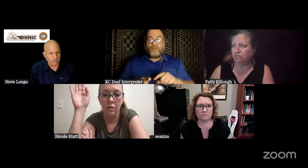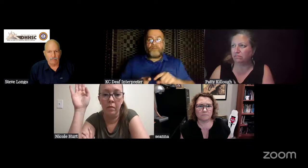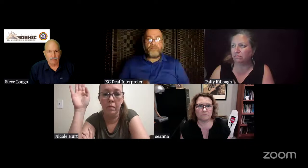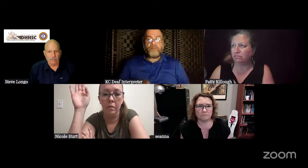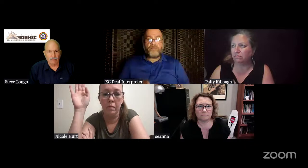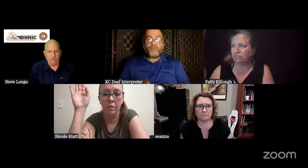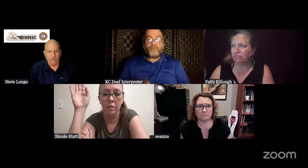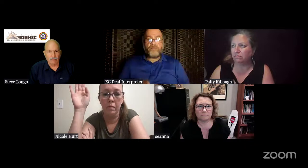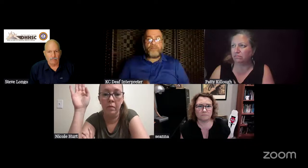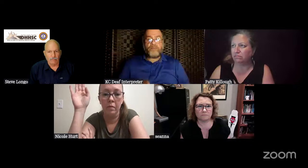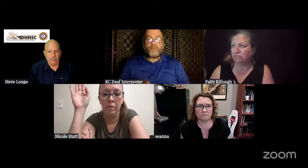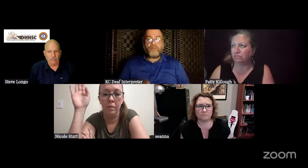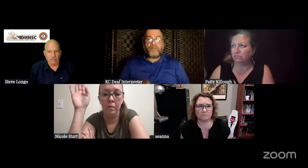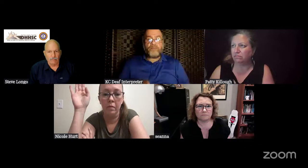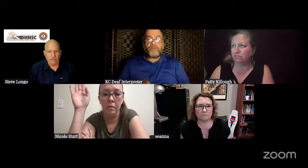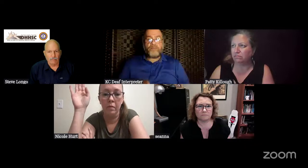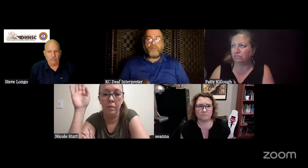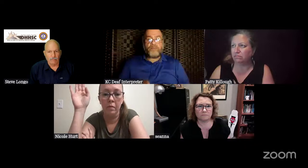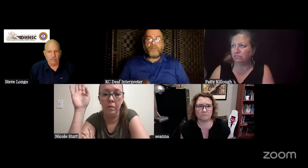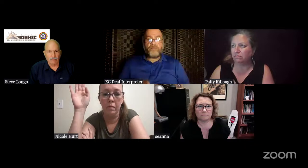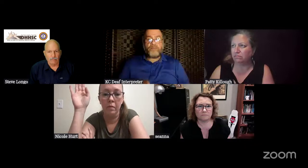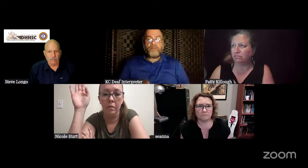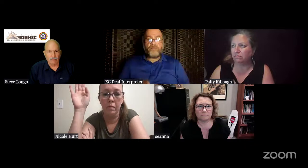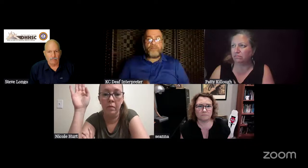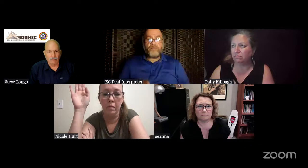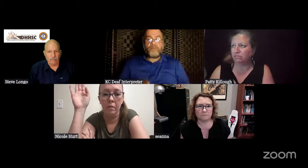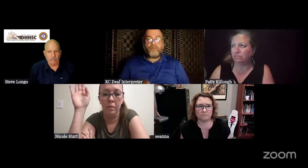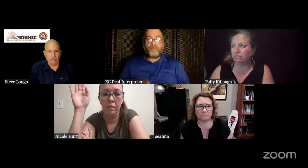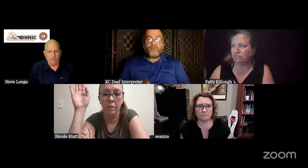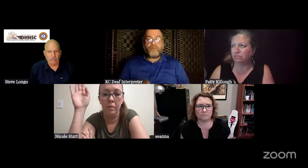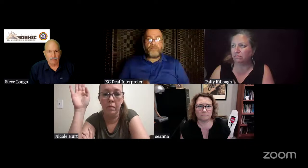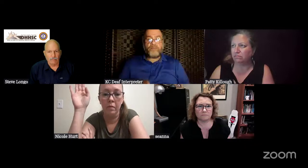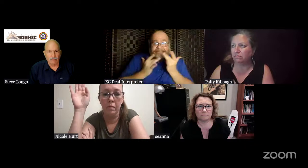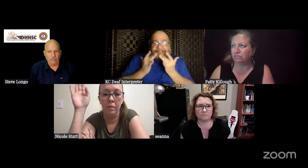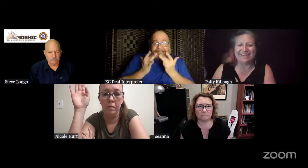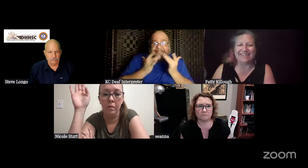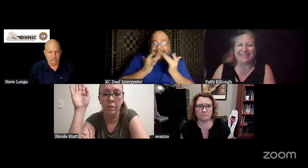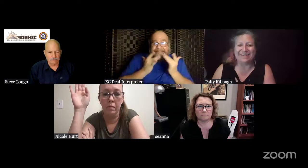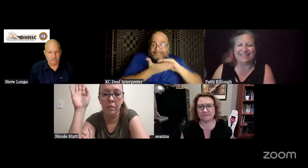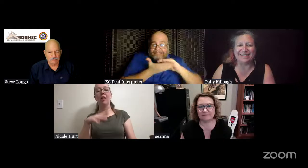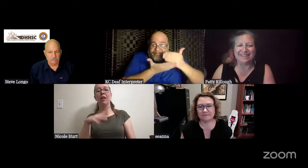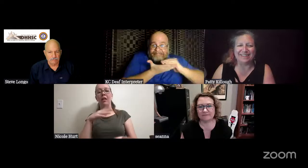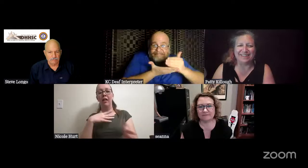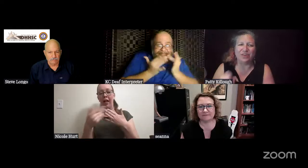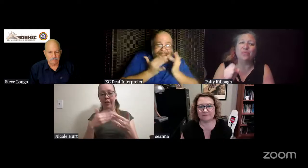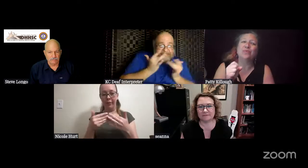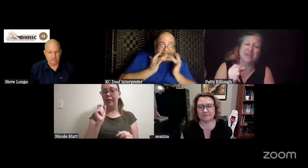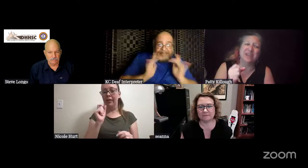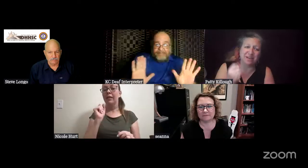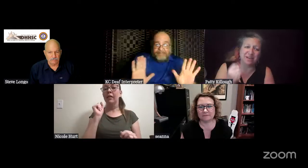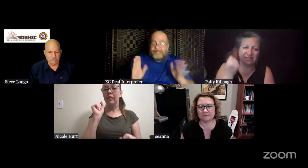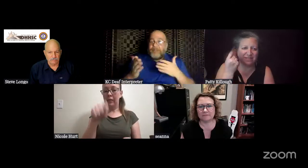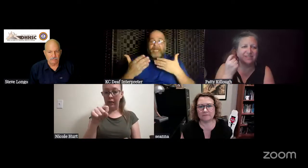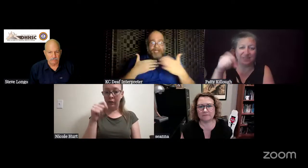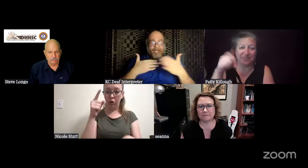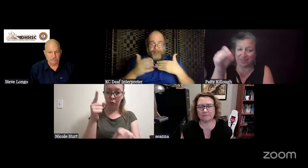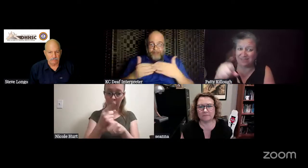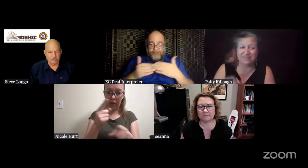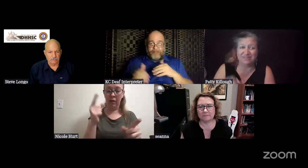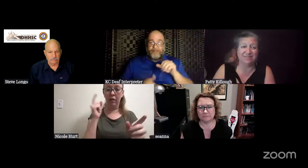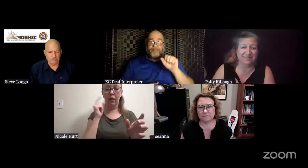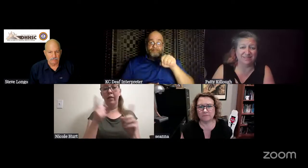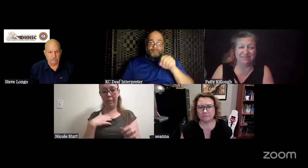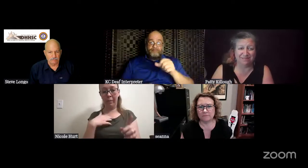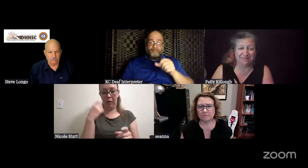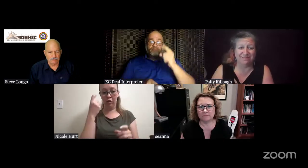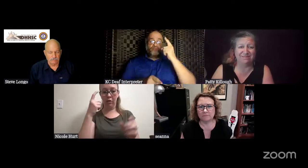correcting the. Oh, and Nicole's saying thank you for that. I can't see everything that's going on in the